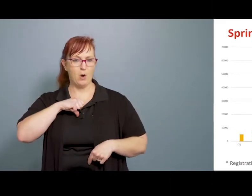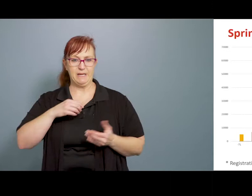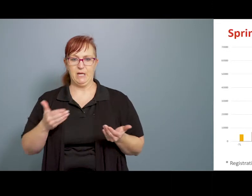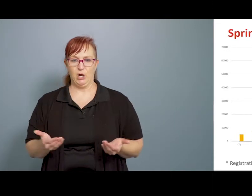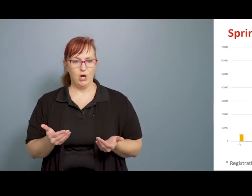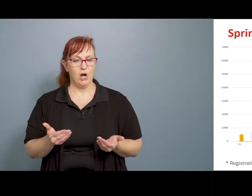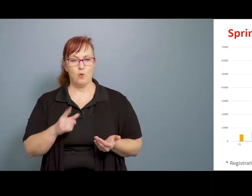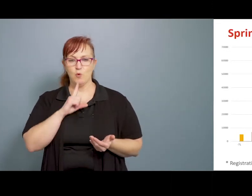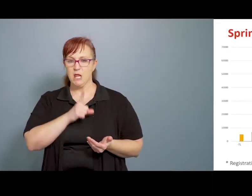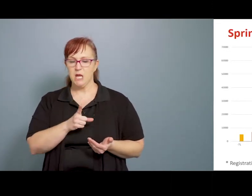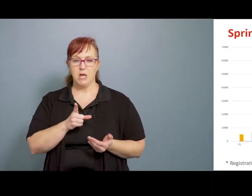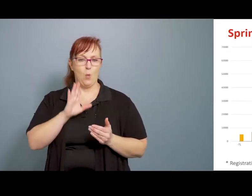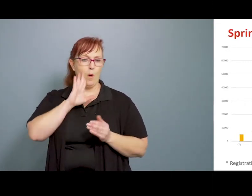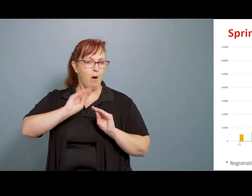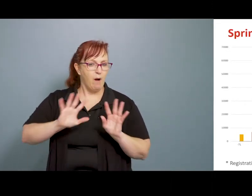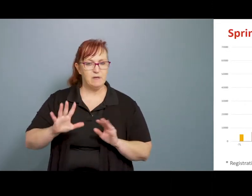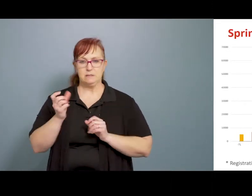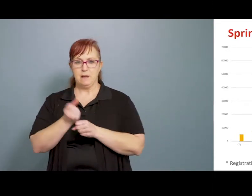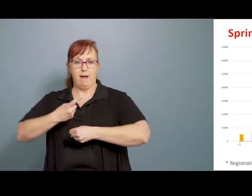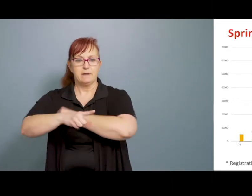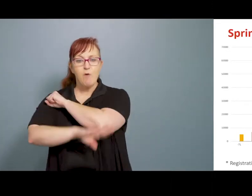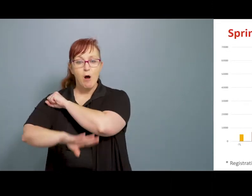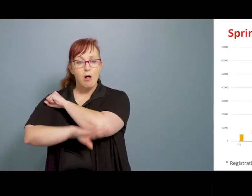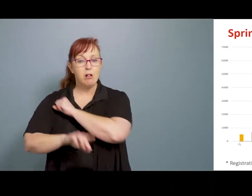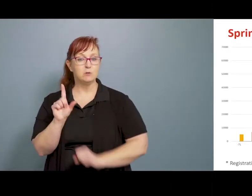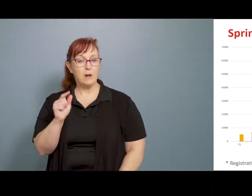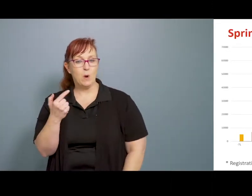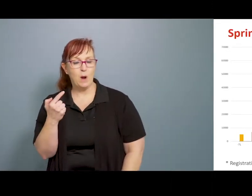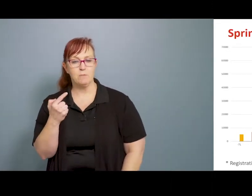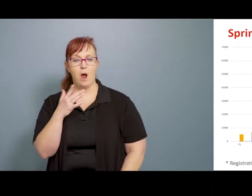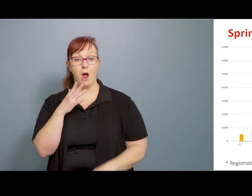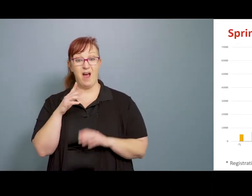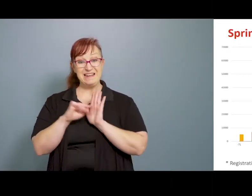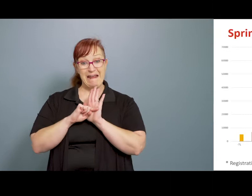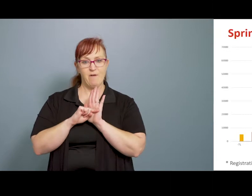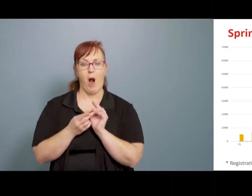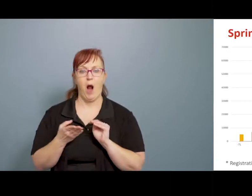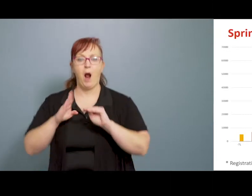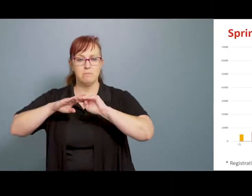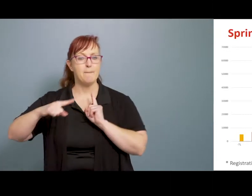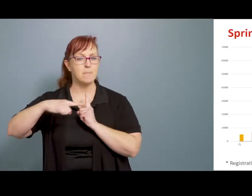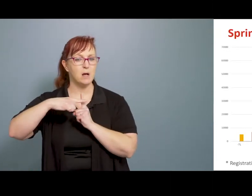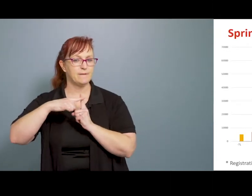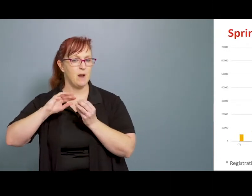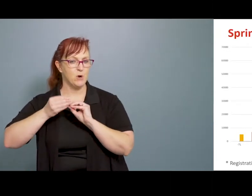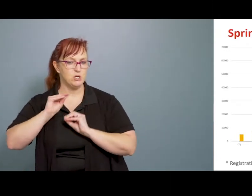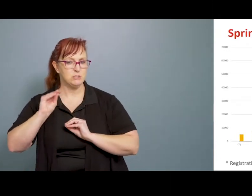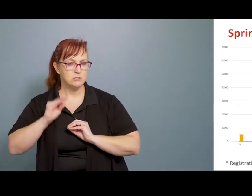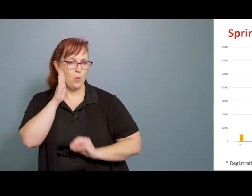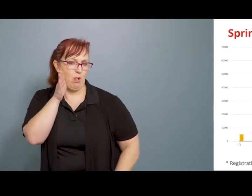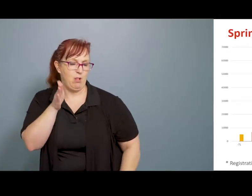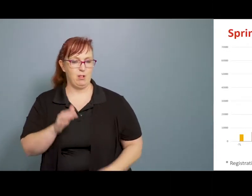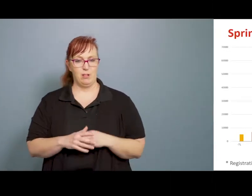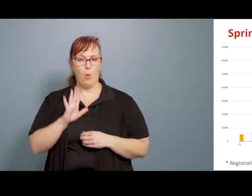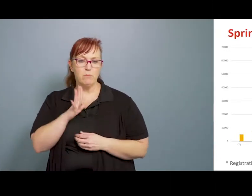no doubt that by the fall of 21, we will be in the positive margins here. So again, I'm just going to keep saying